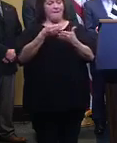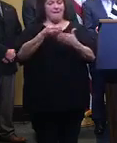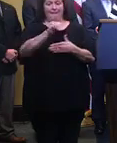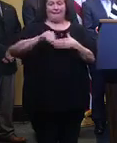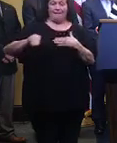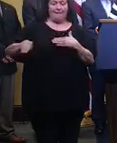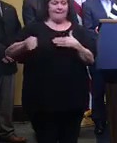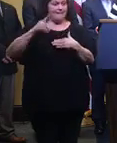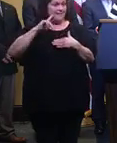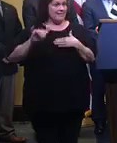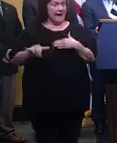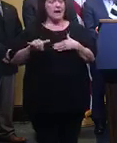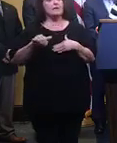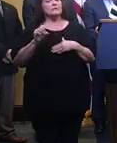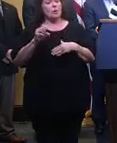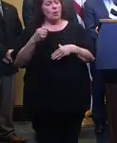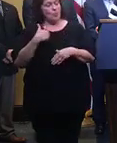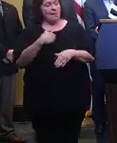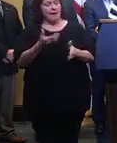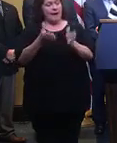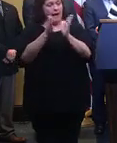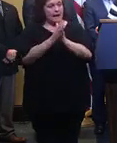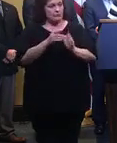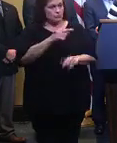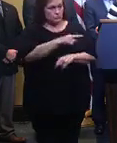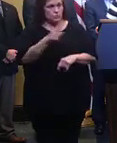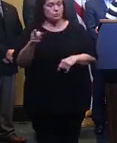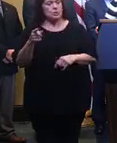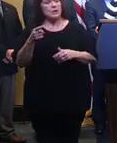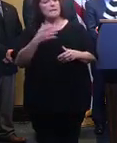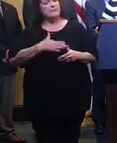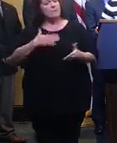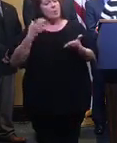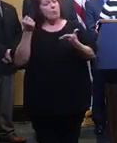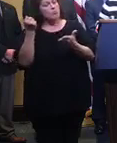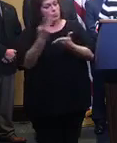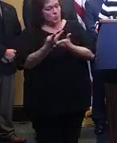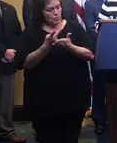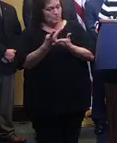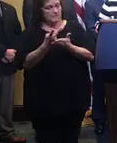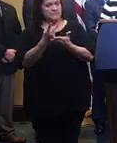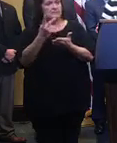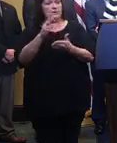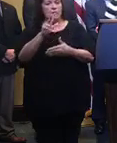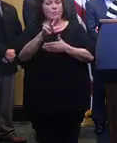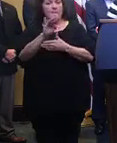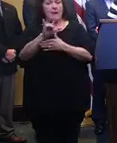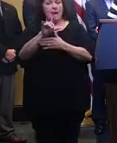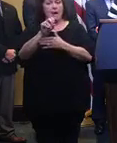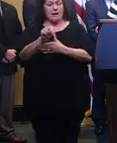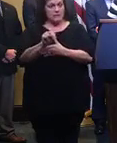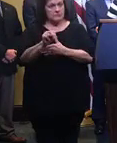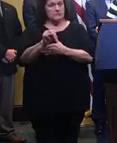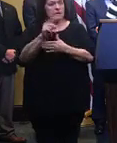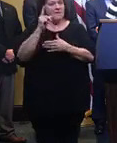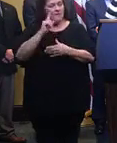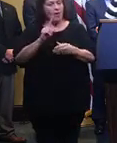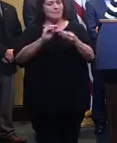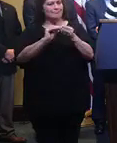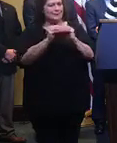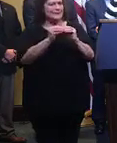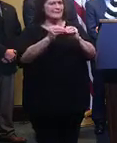to asking the public to approve a rededication of 3 mills to maintenance in our